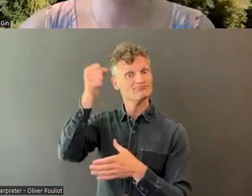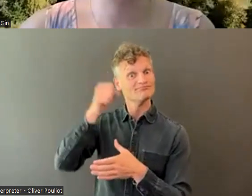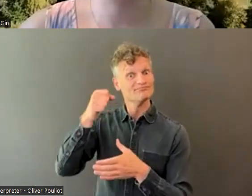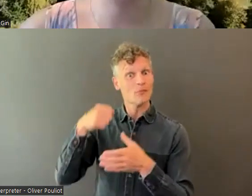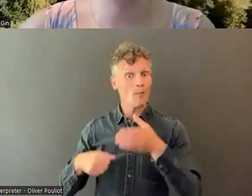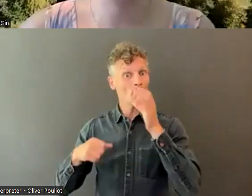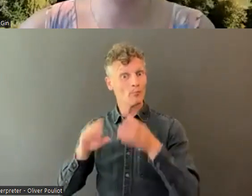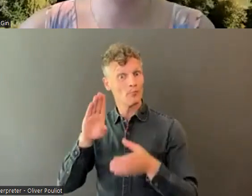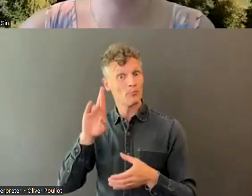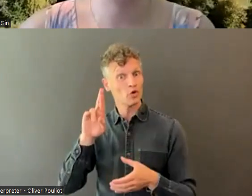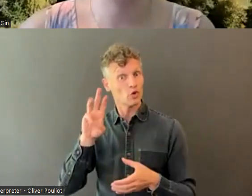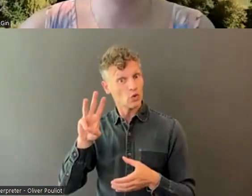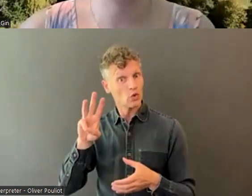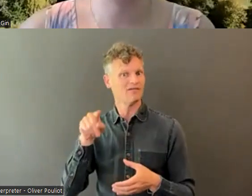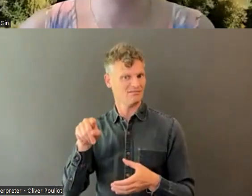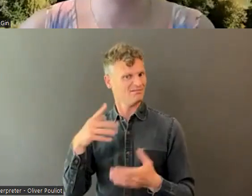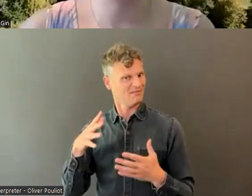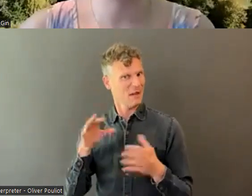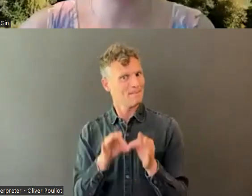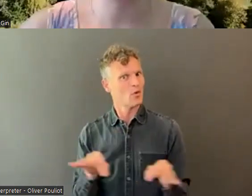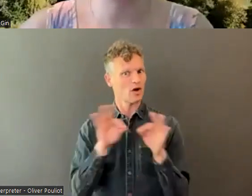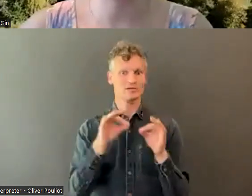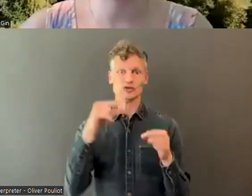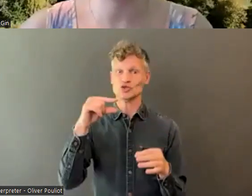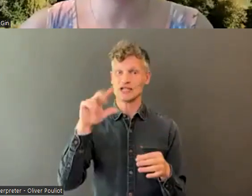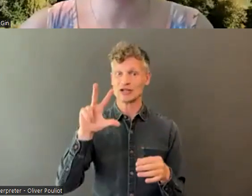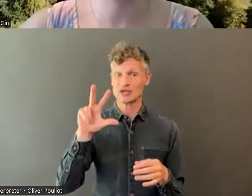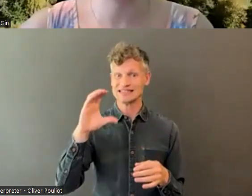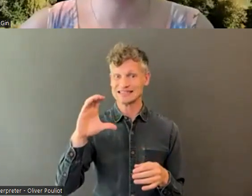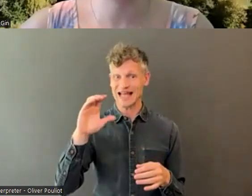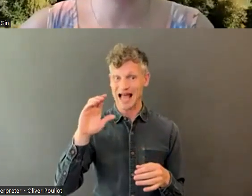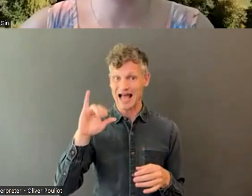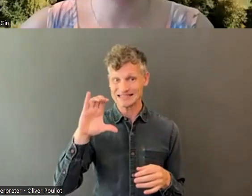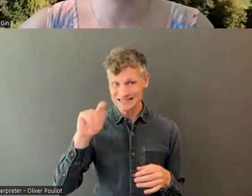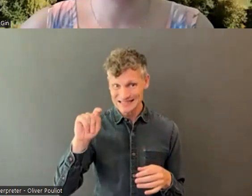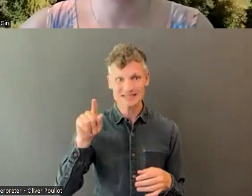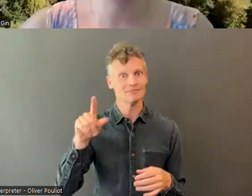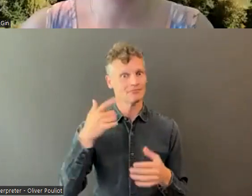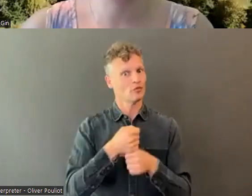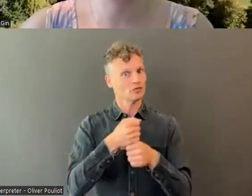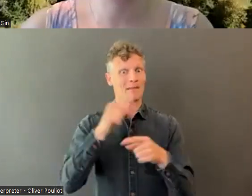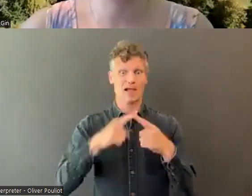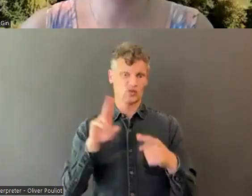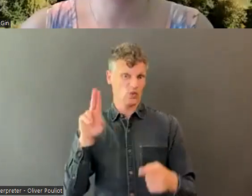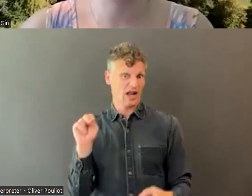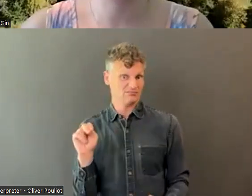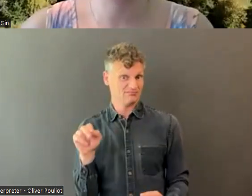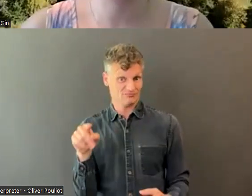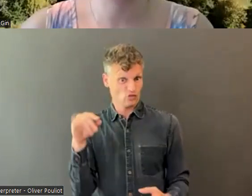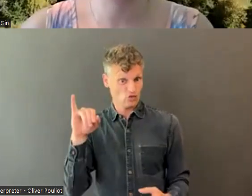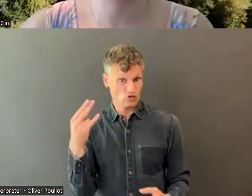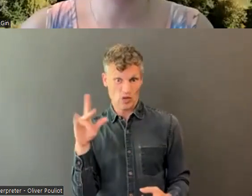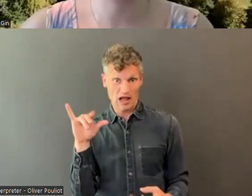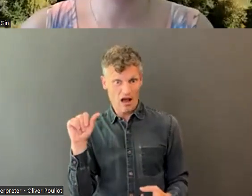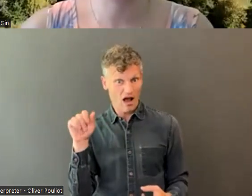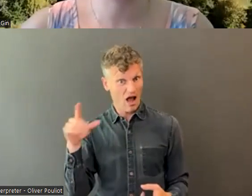have G3 ICT with Chris represented here, and of course also the UN system. Julia gave an insight into the UN Disability